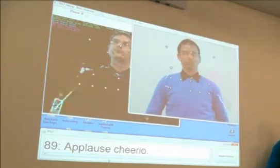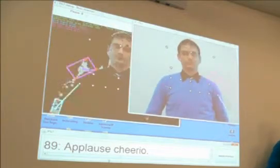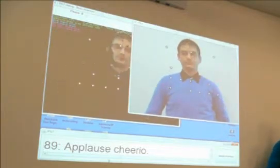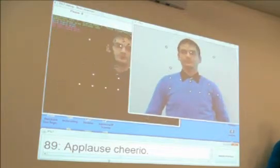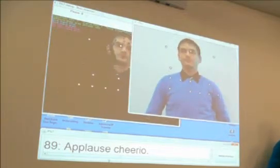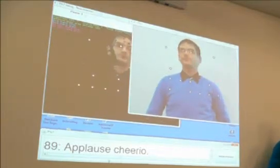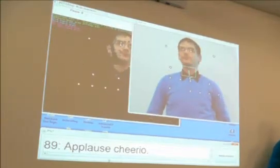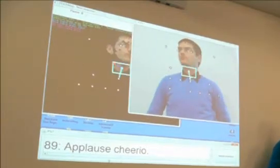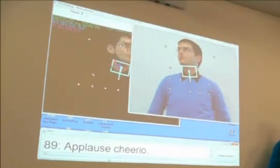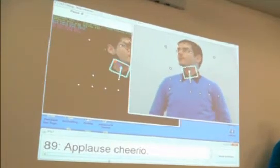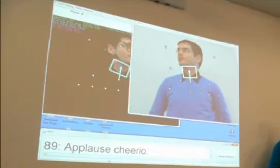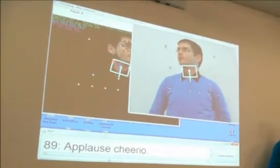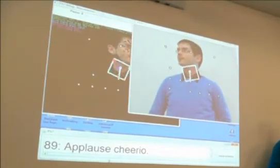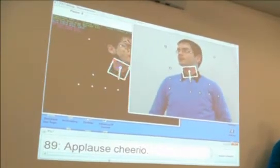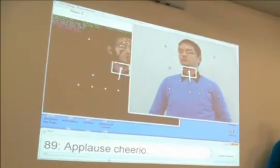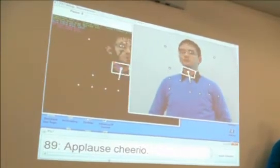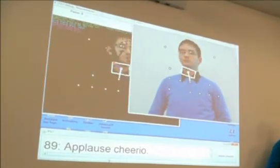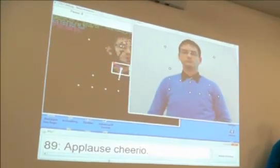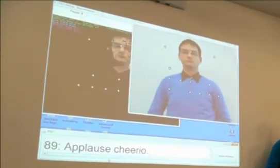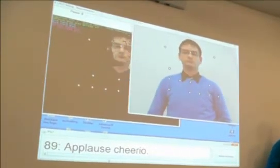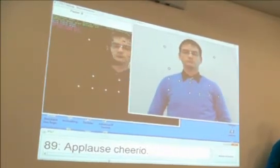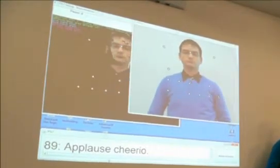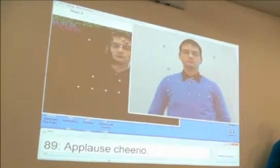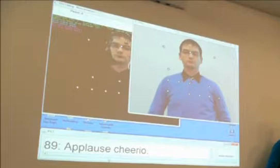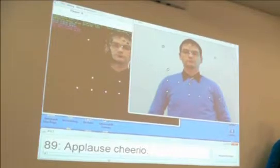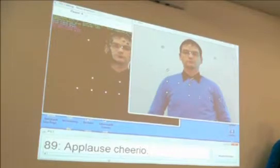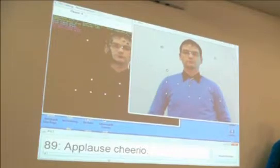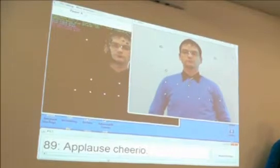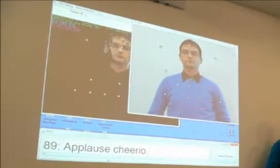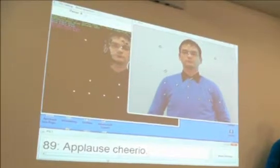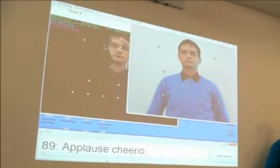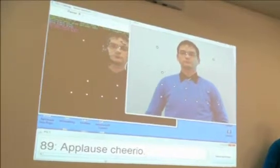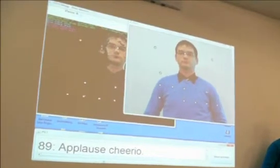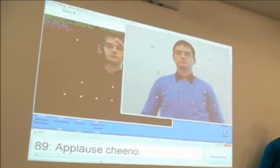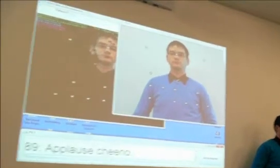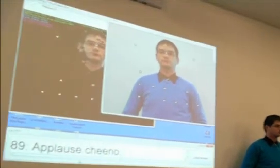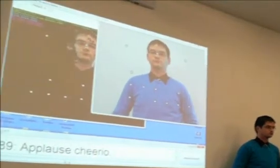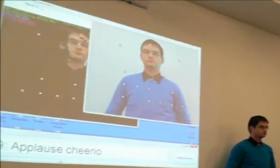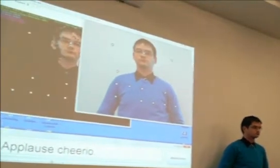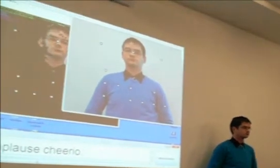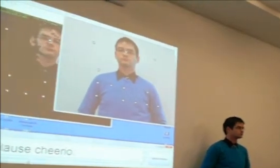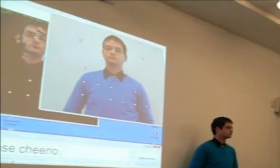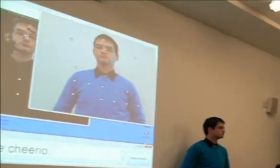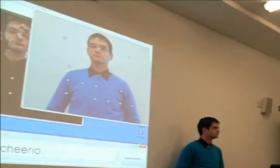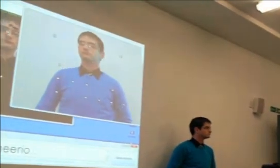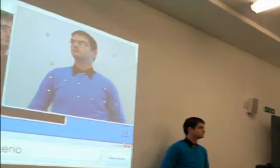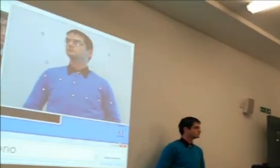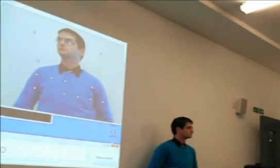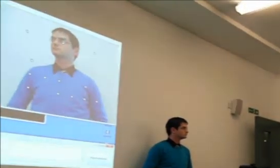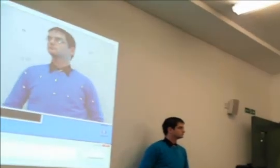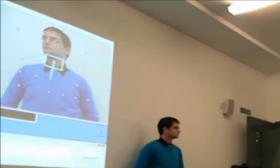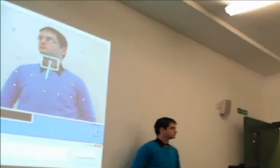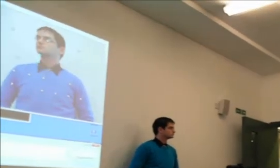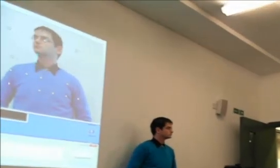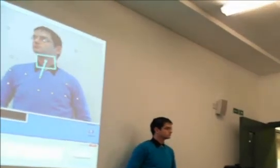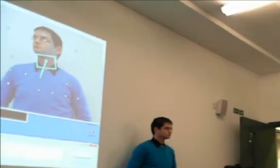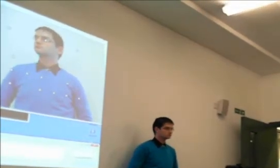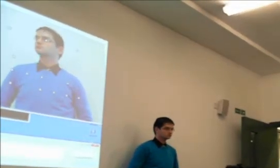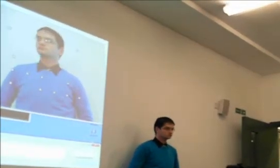add something in reality we have a model that detects uh detects these tiny differences because the system in the background works